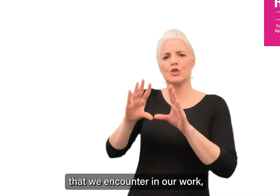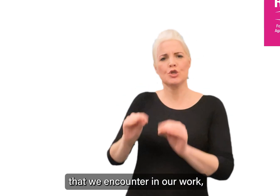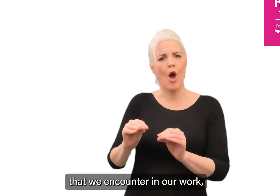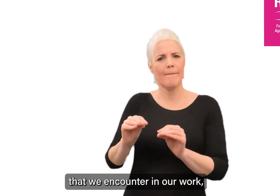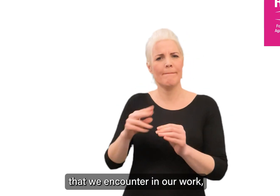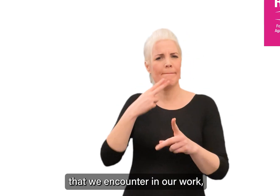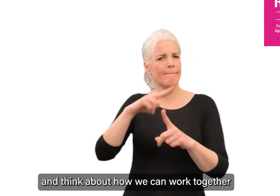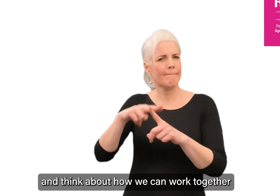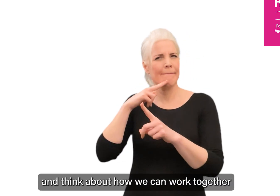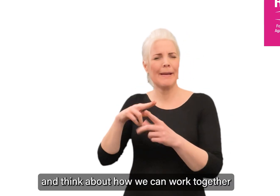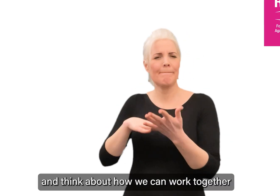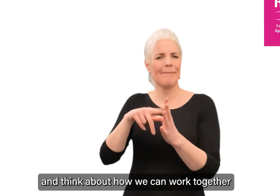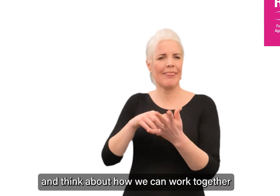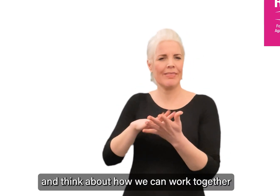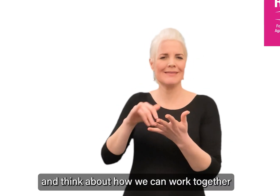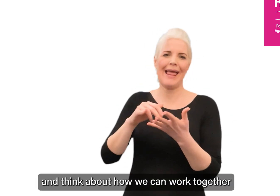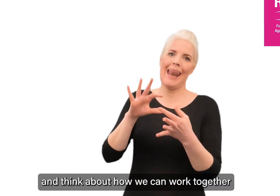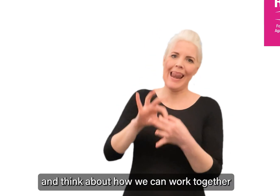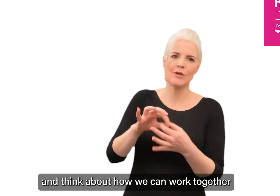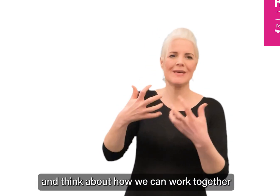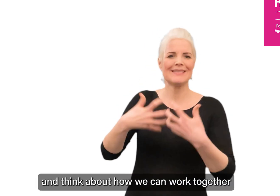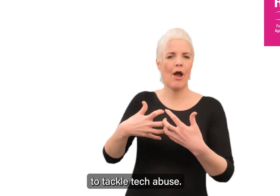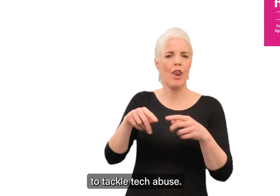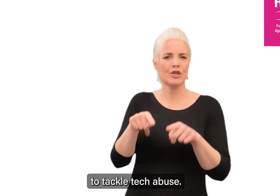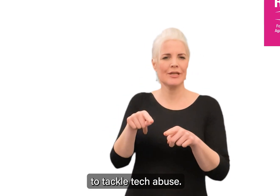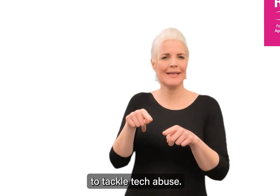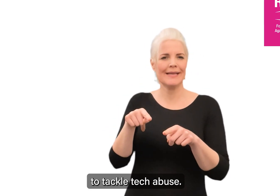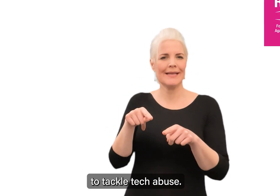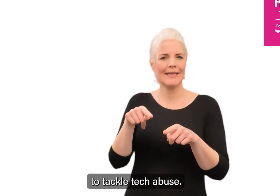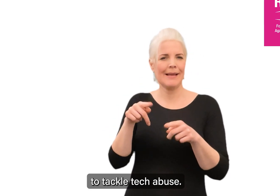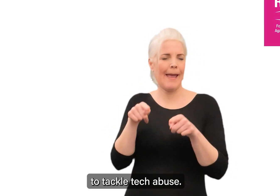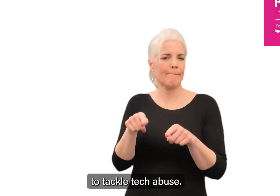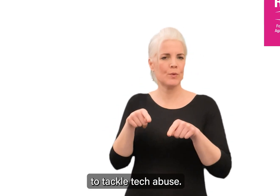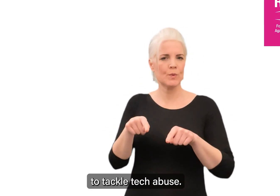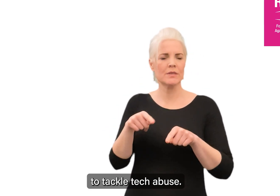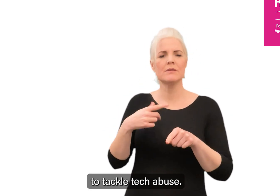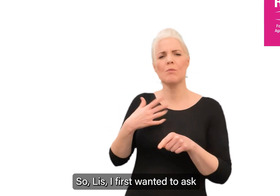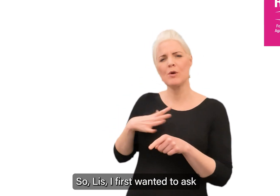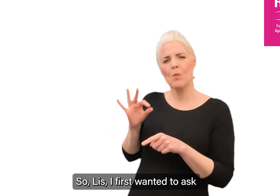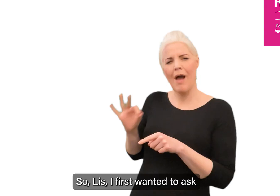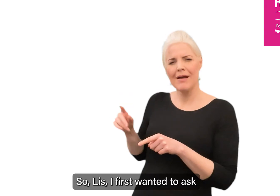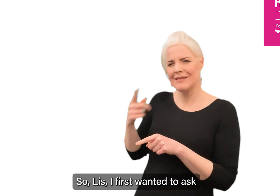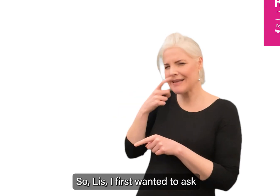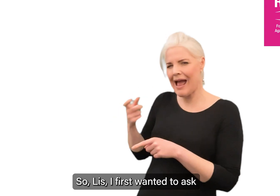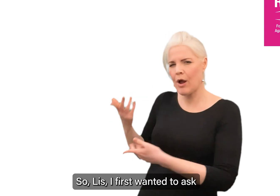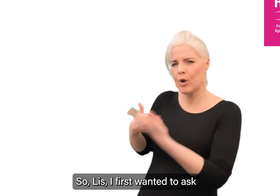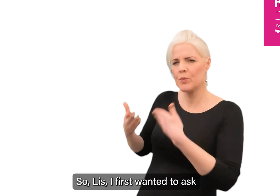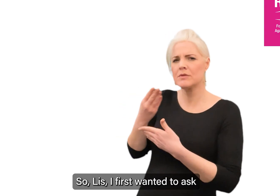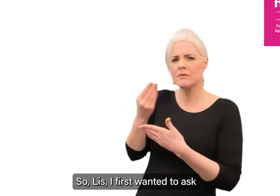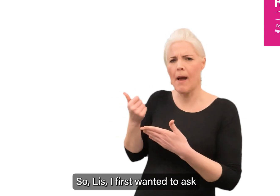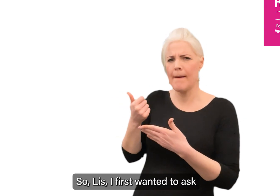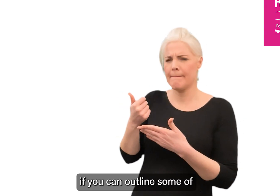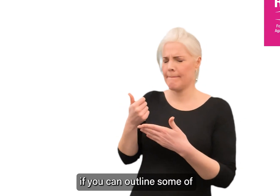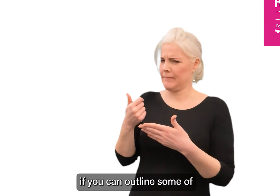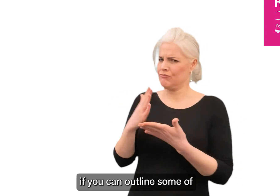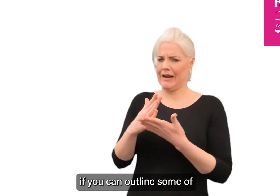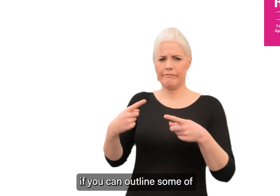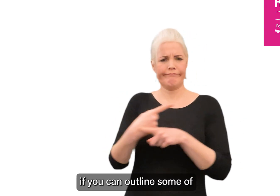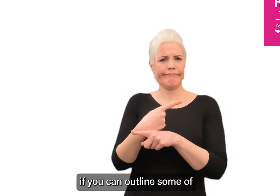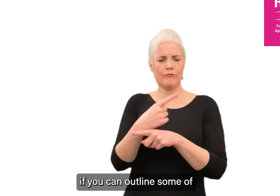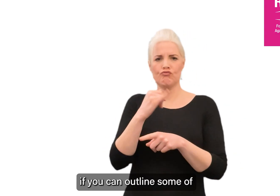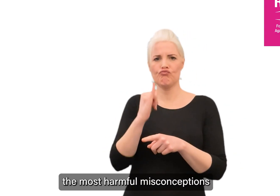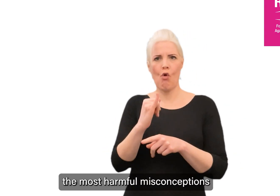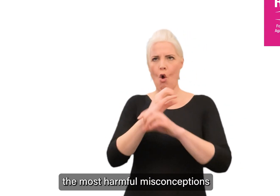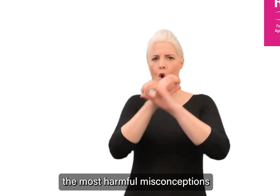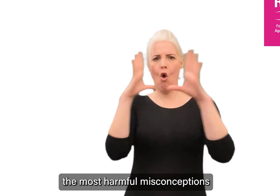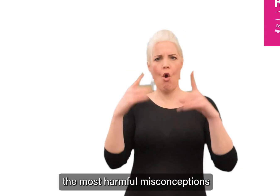our work and think about how we can work together to tackle tech abuse. So, Lise, I first wanted to ask if you can